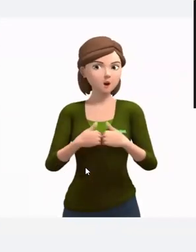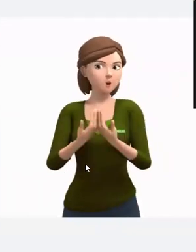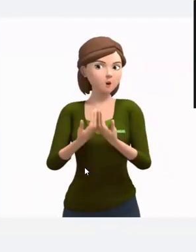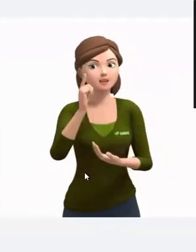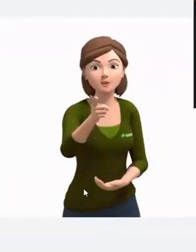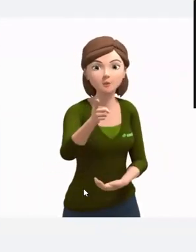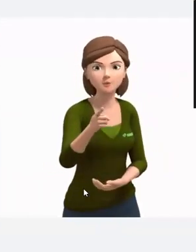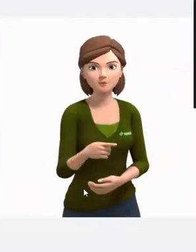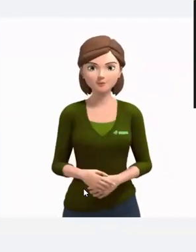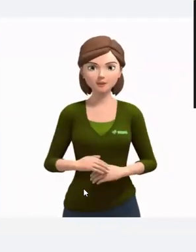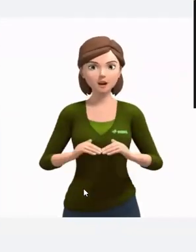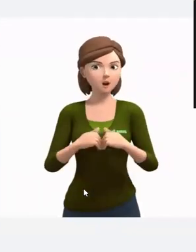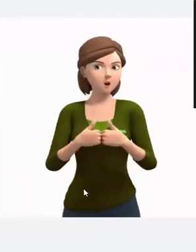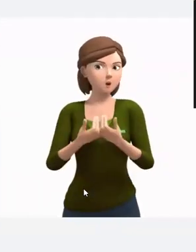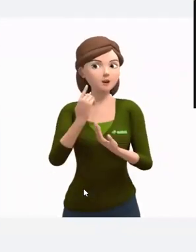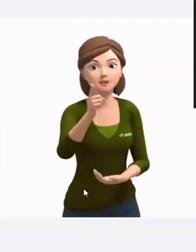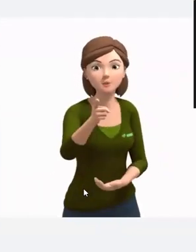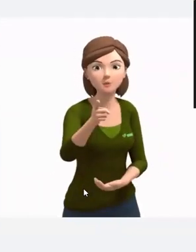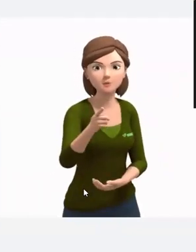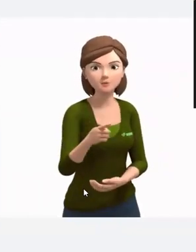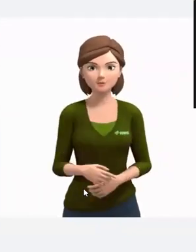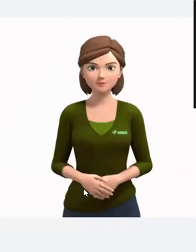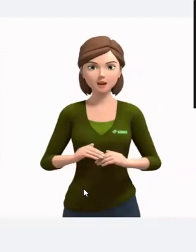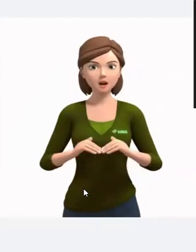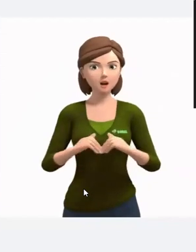not straight up English. Like sign language is a different language than the